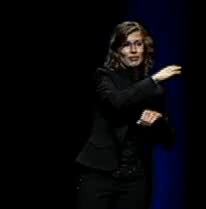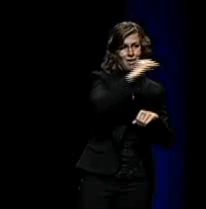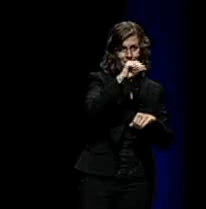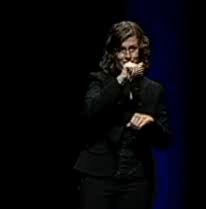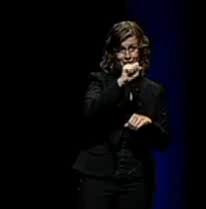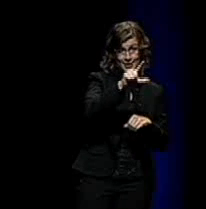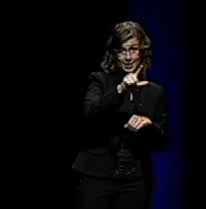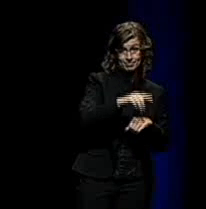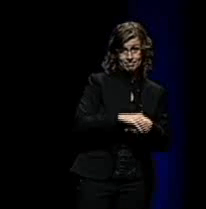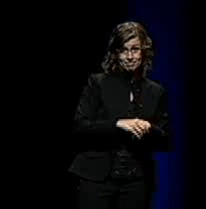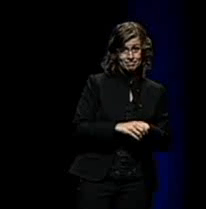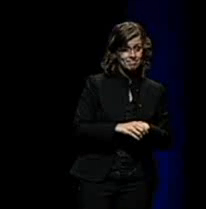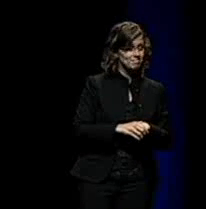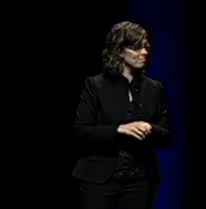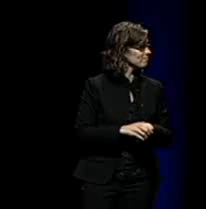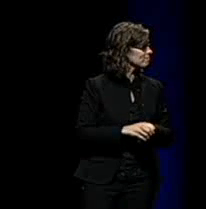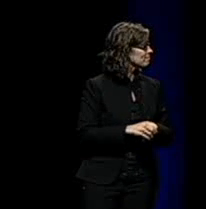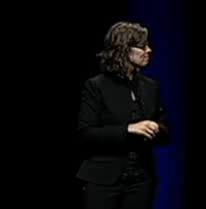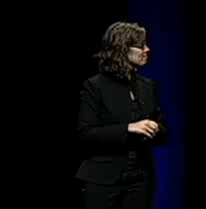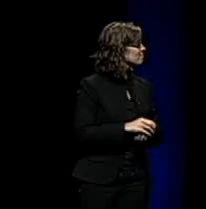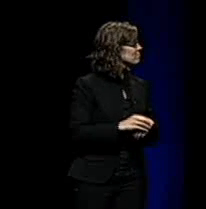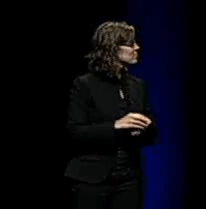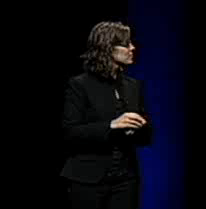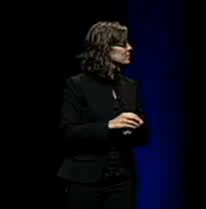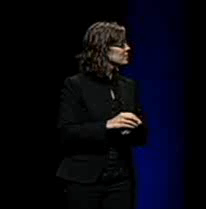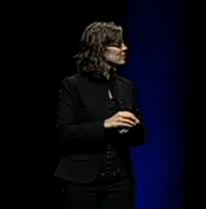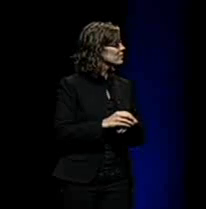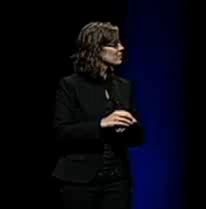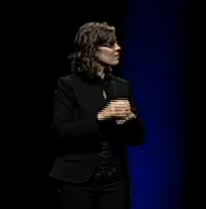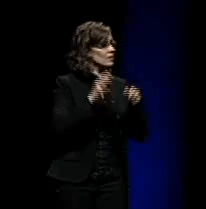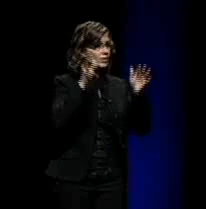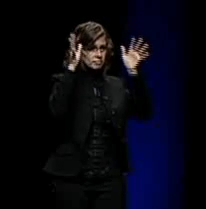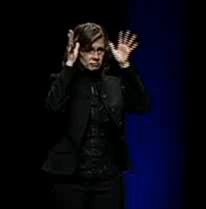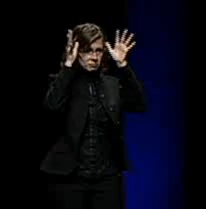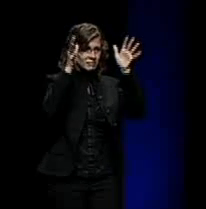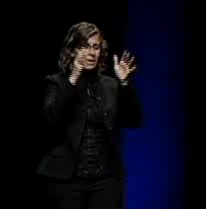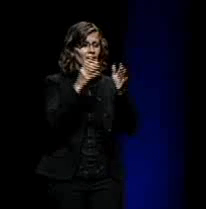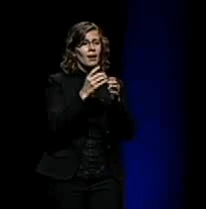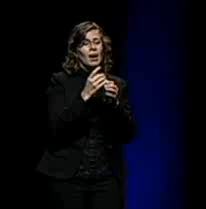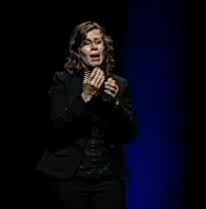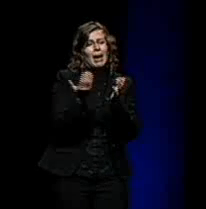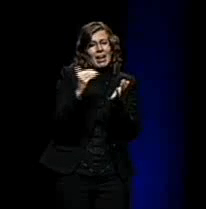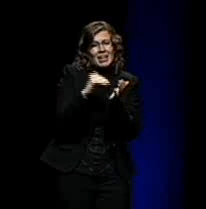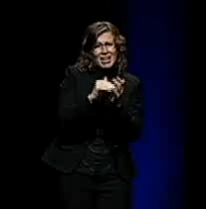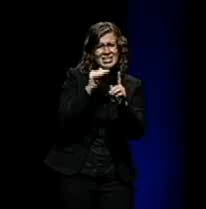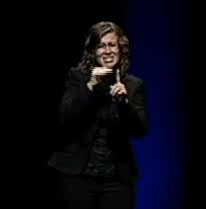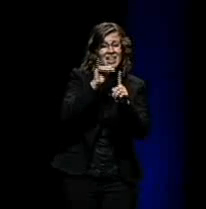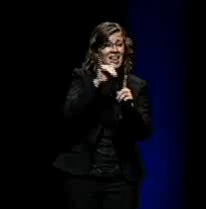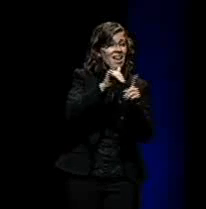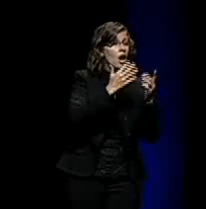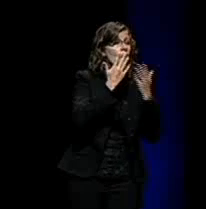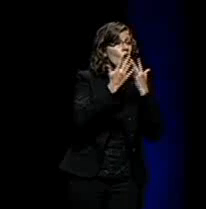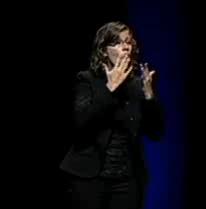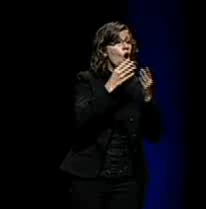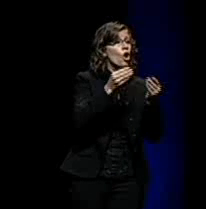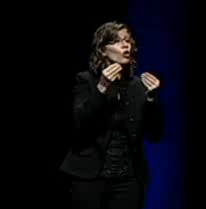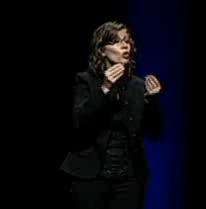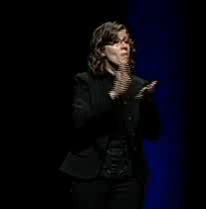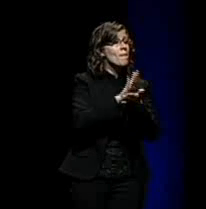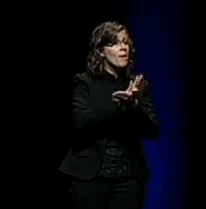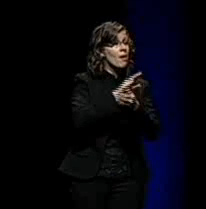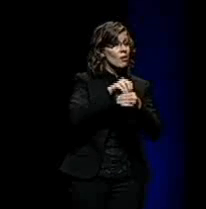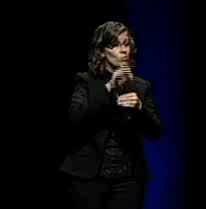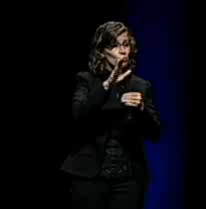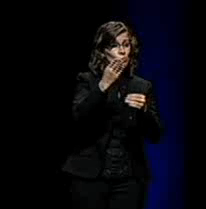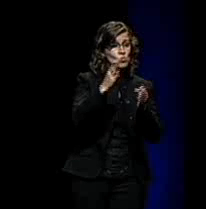Cheryl? Finally, I just want to take your attention one more time to this flyer. If you take anything